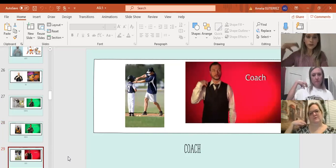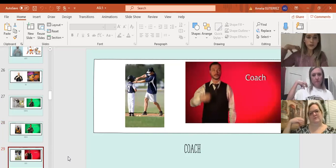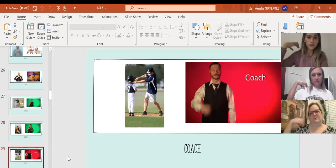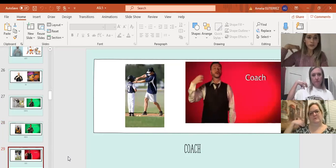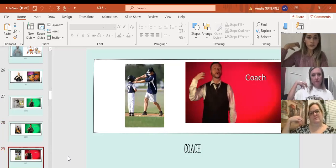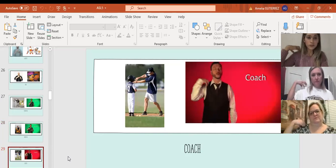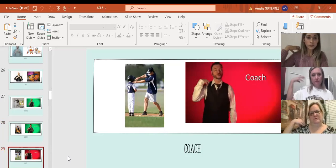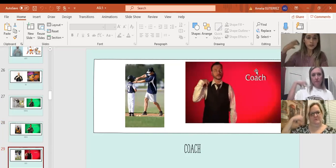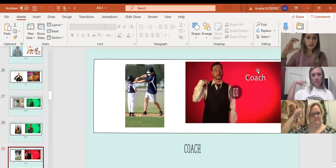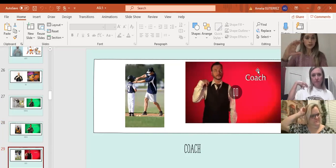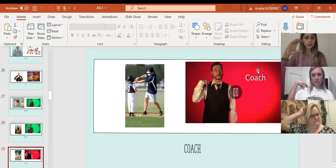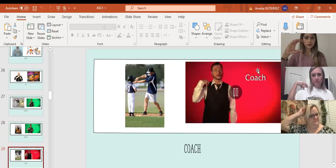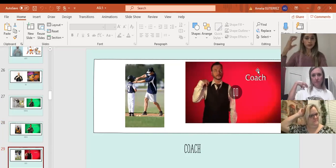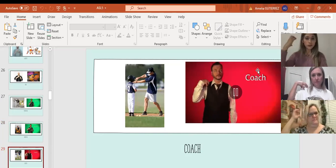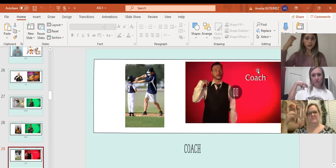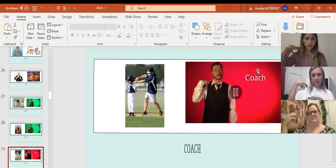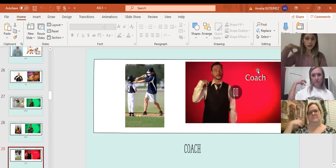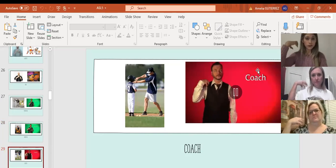Coach. Coach.